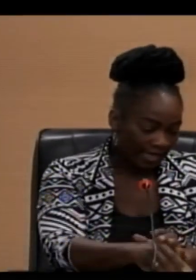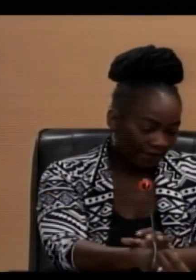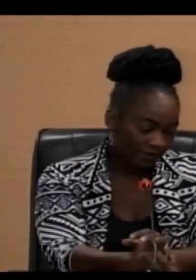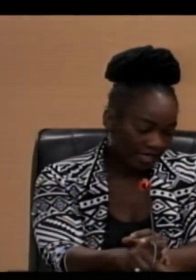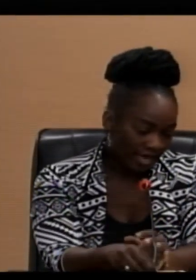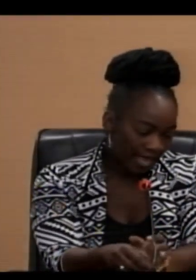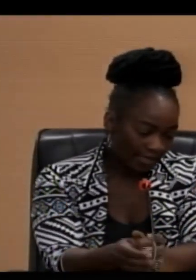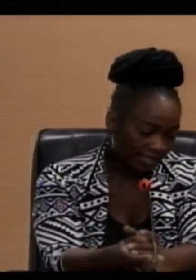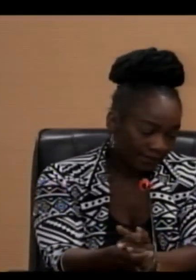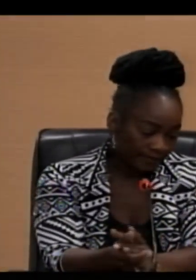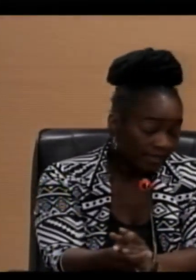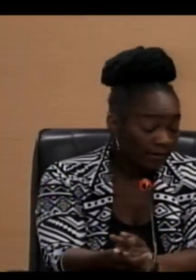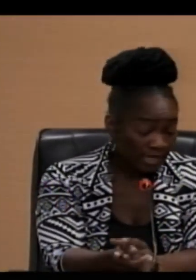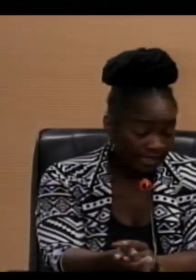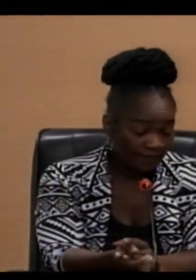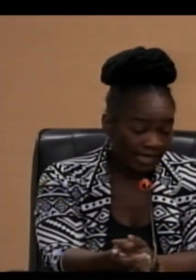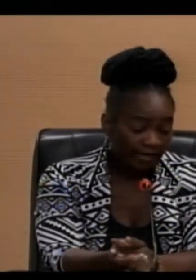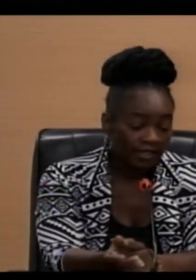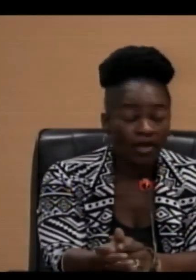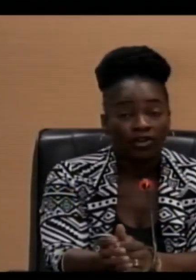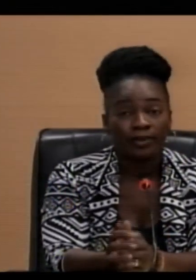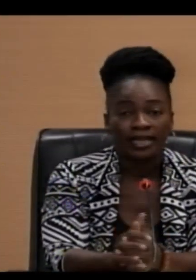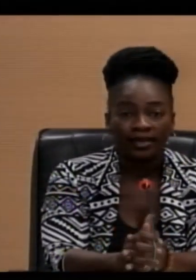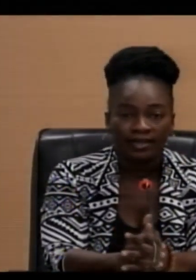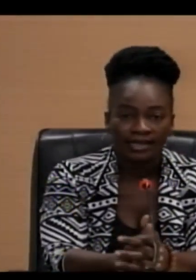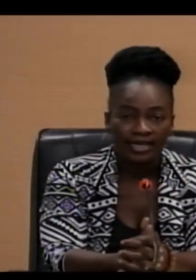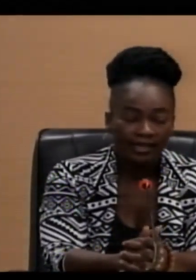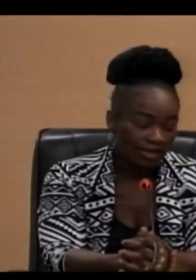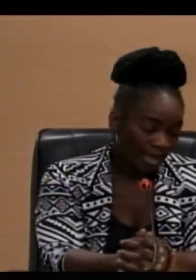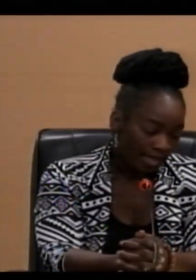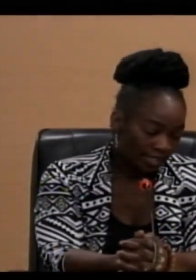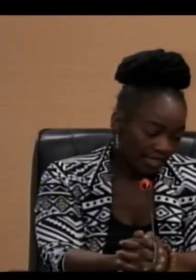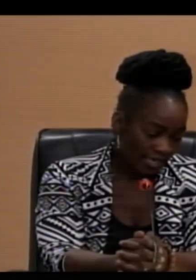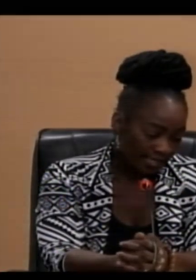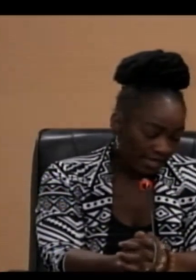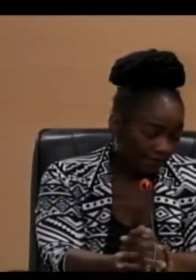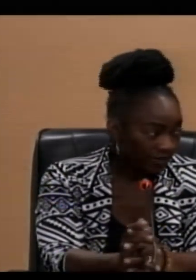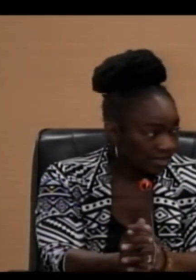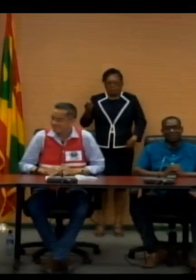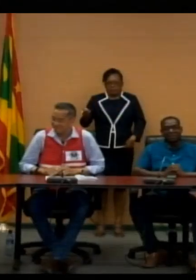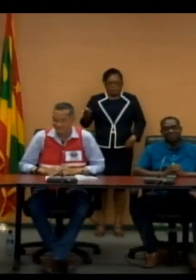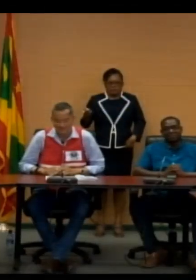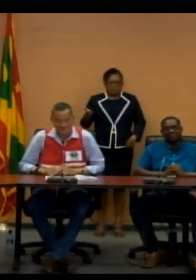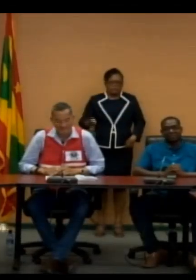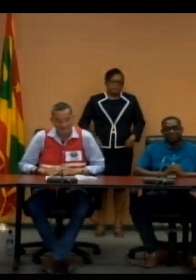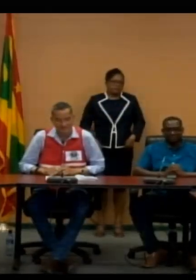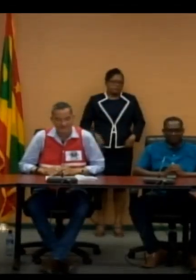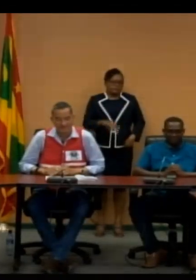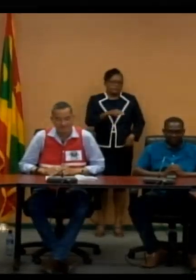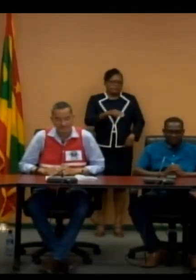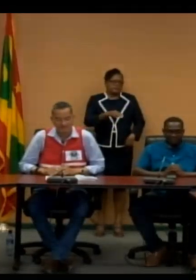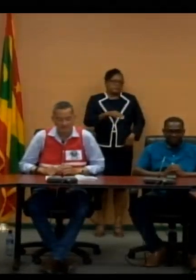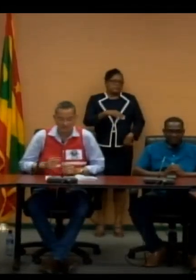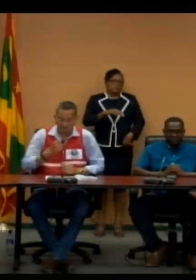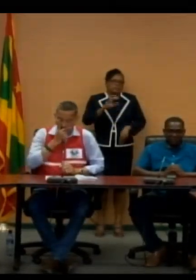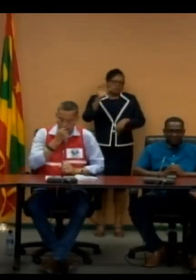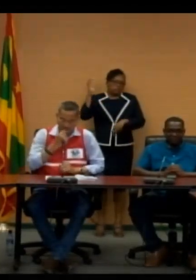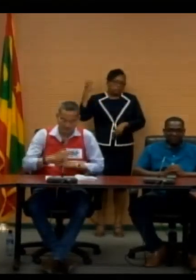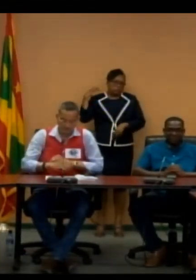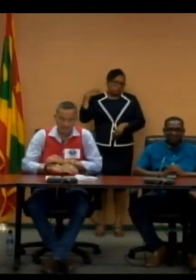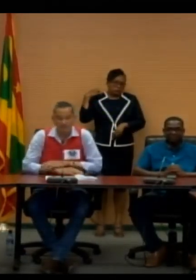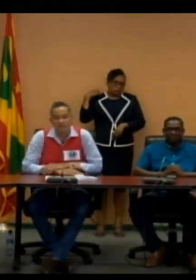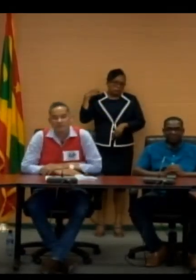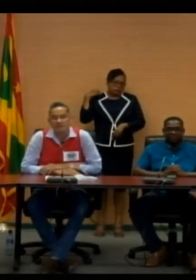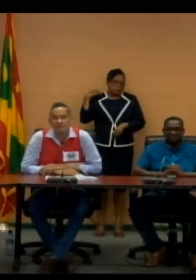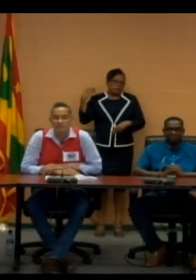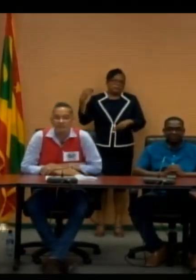immediate left, the Minister for Health, the Honorable Nicholas Steele. To his left, the Acting Chief Medical Officer, Dr.